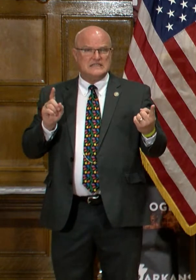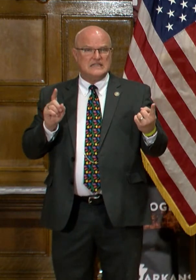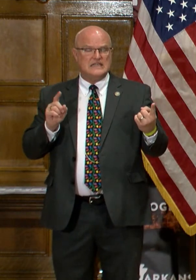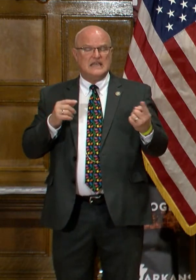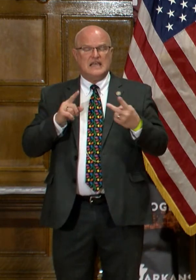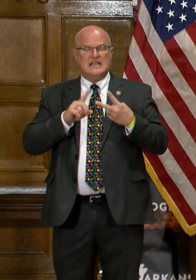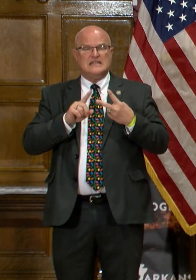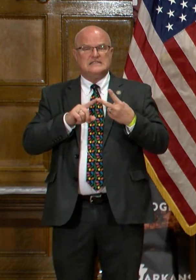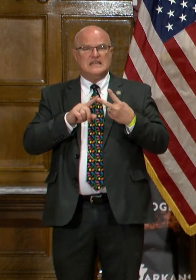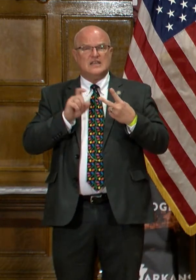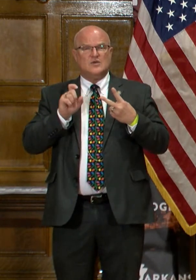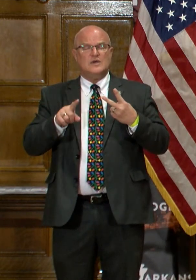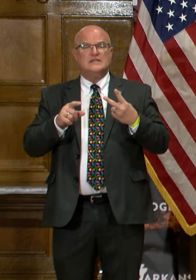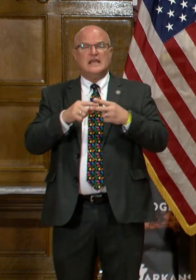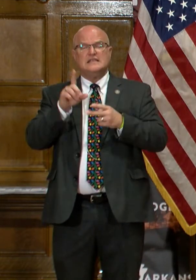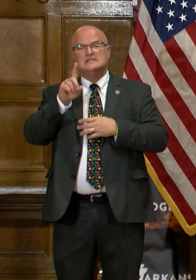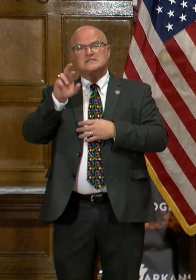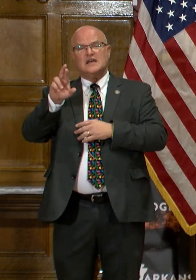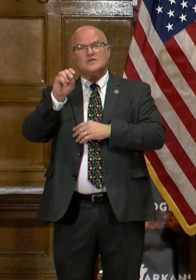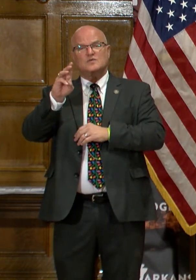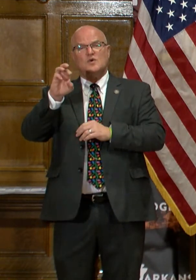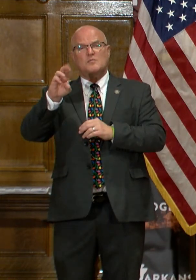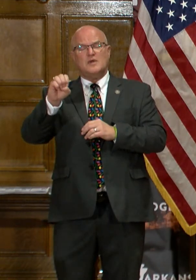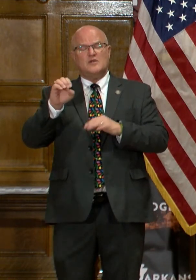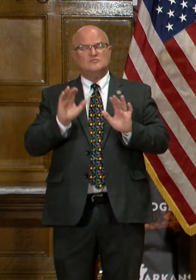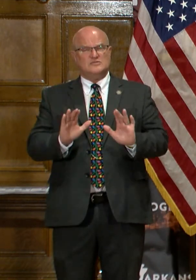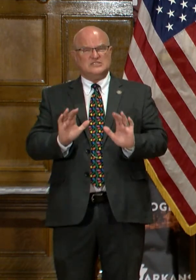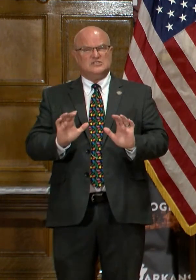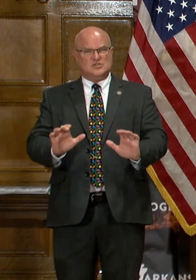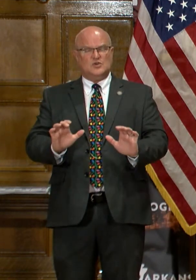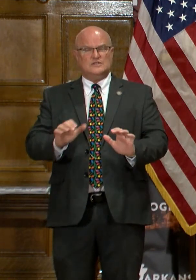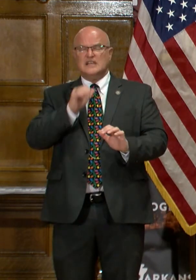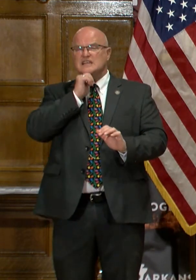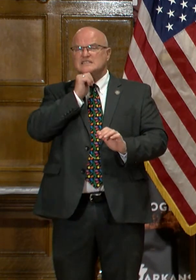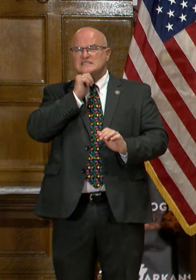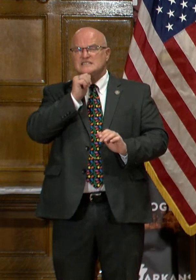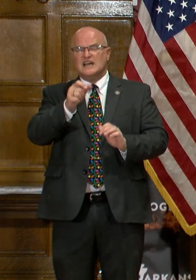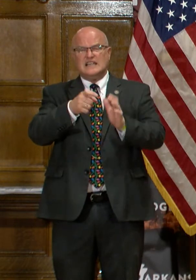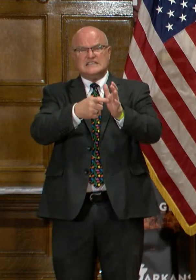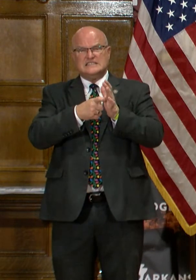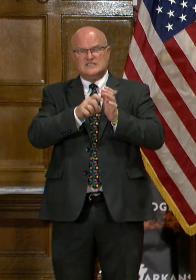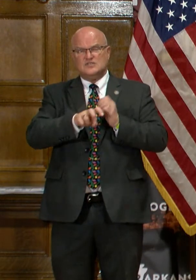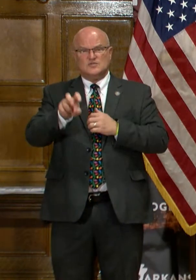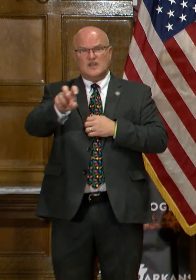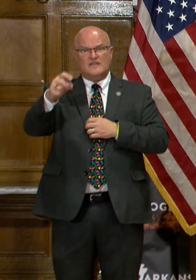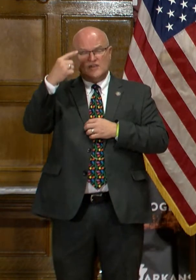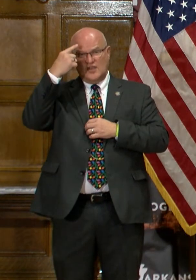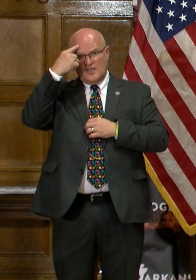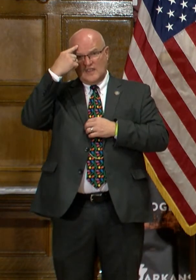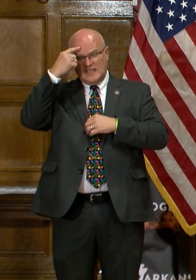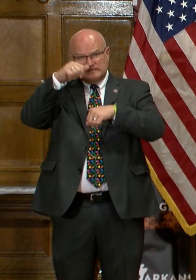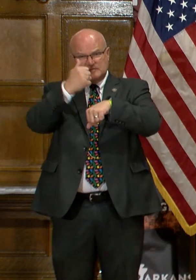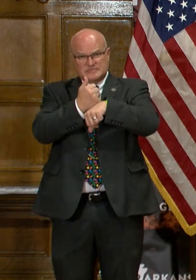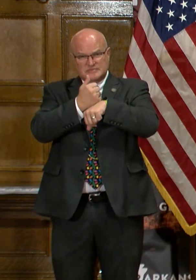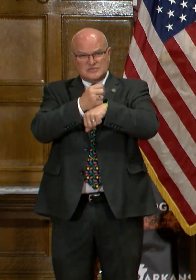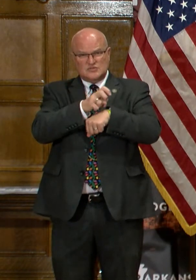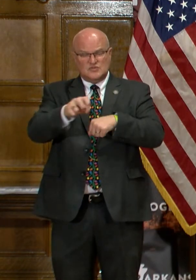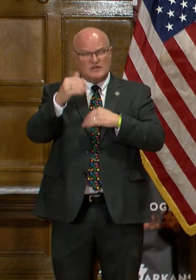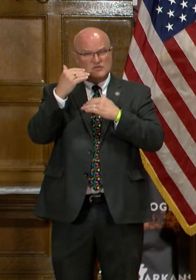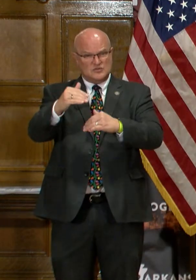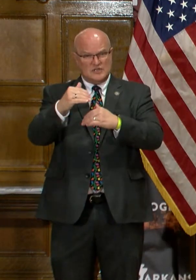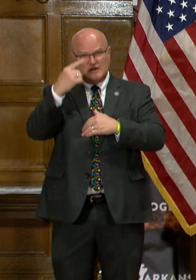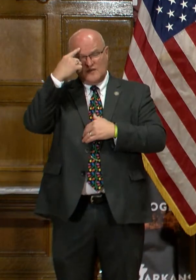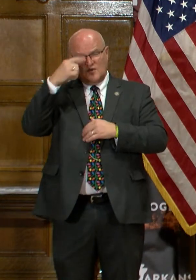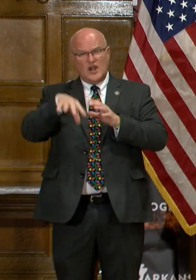My second question is, as Dr. Romero is discouraging non-essential travel, have you considered reimposing any travel